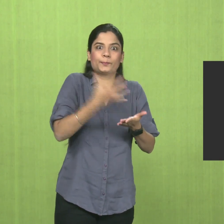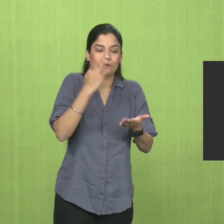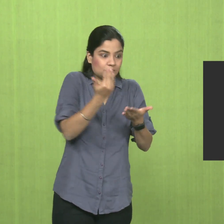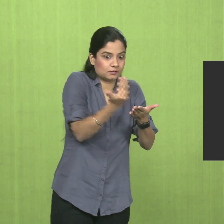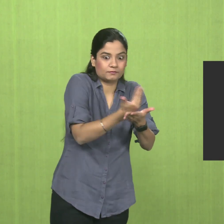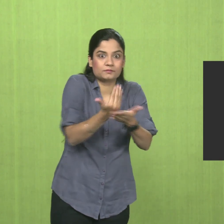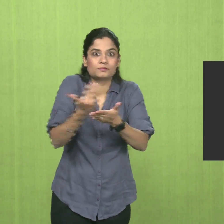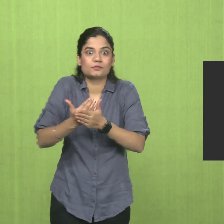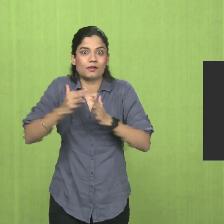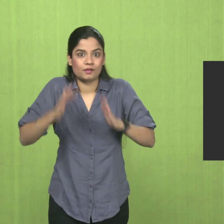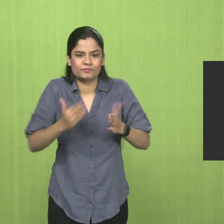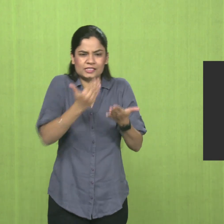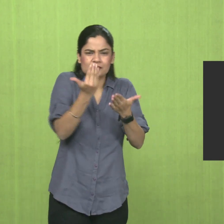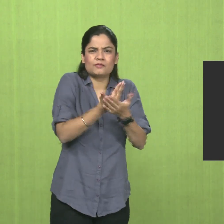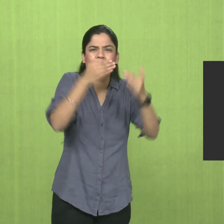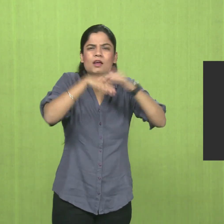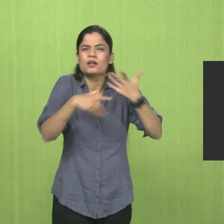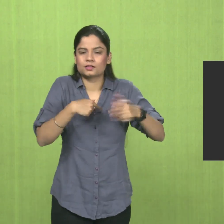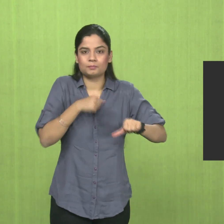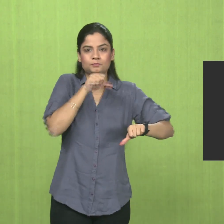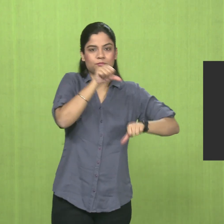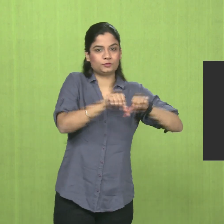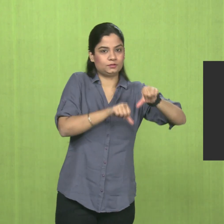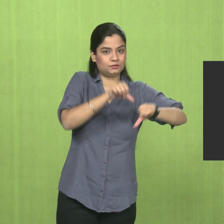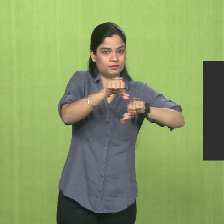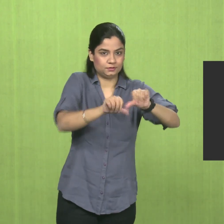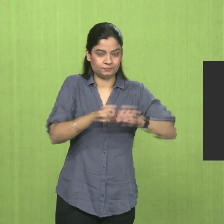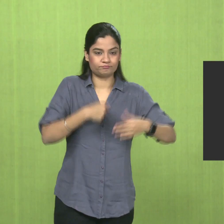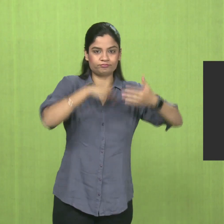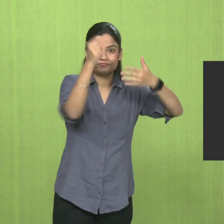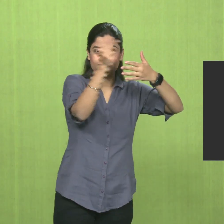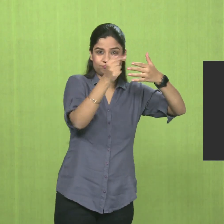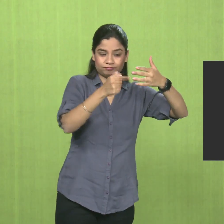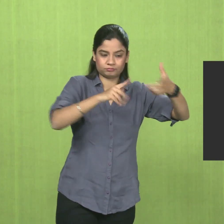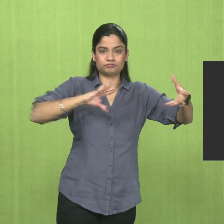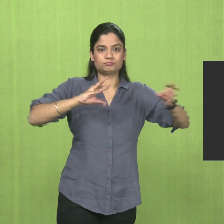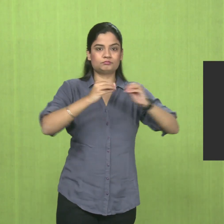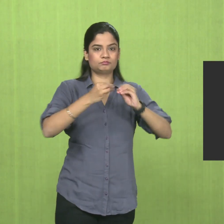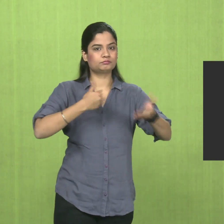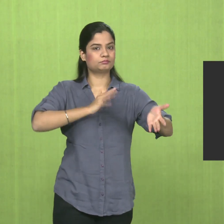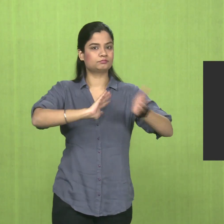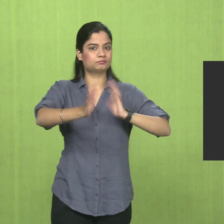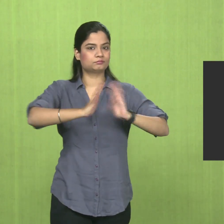Maximization of resources. It's important how we save resources. Let me give you a process,